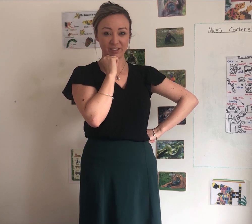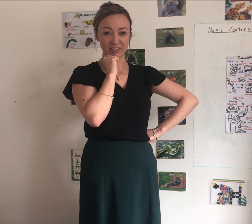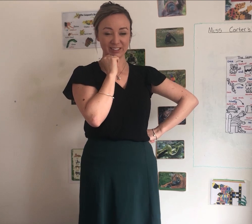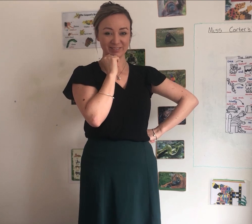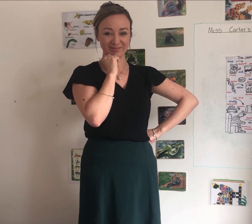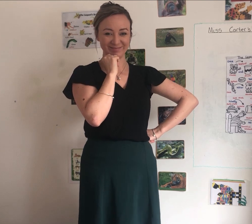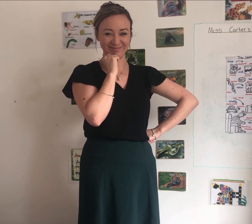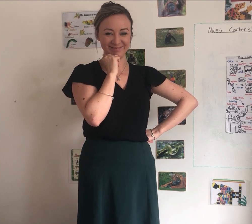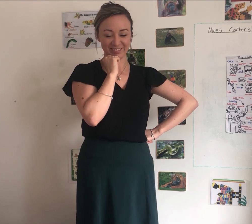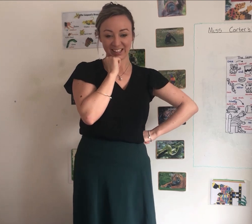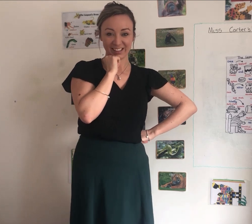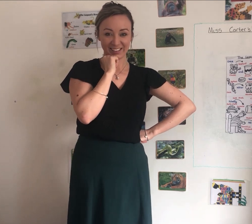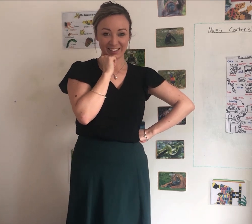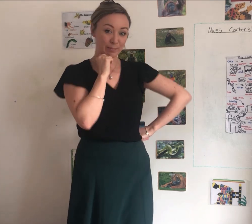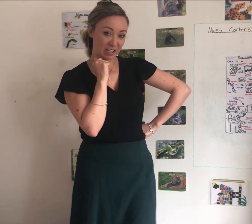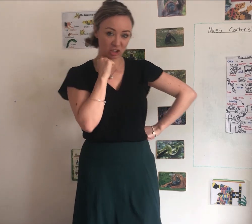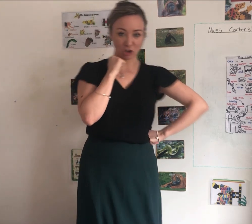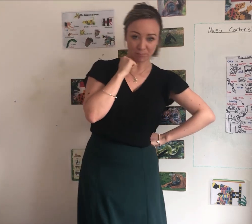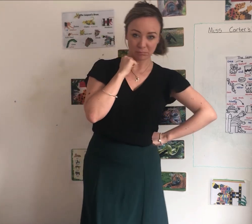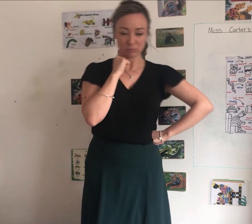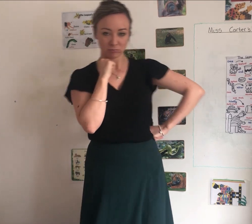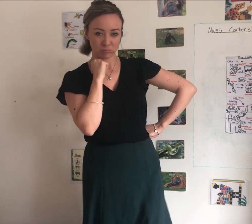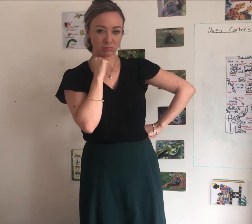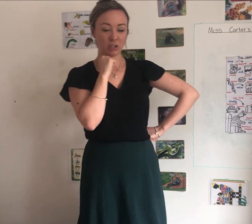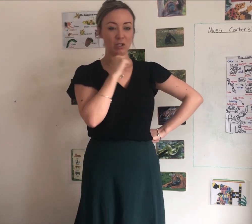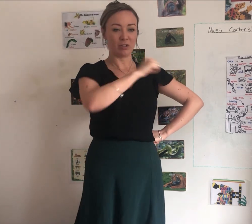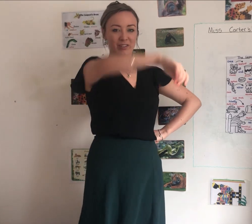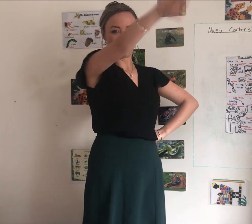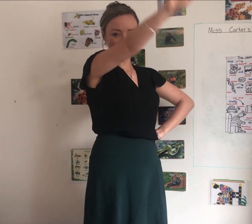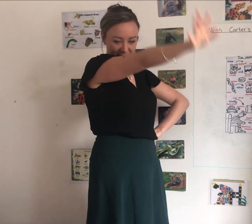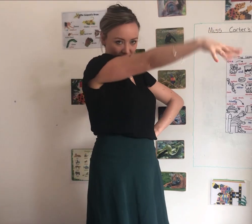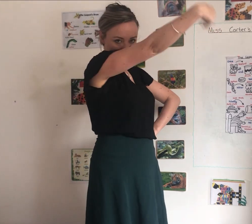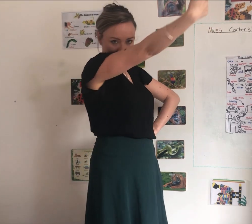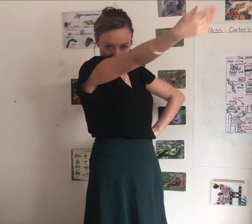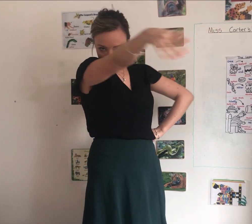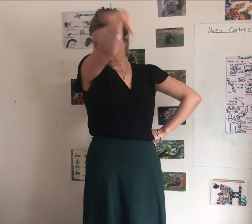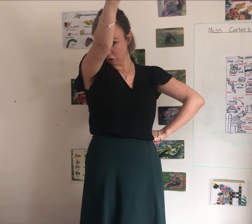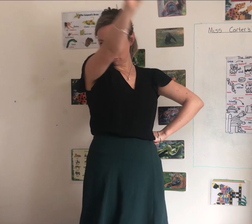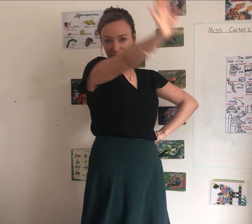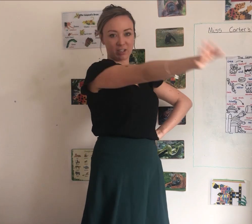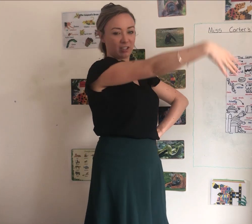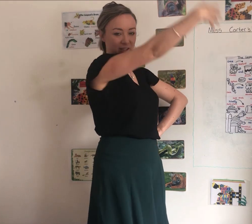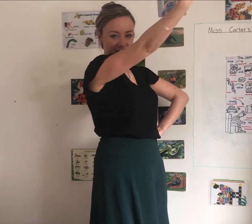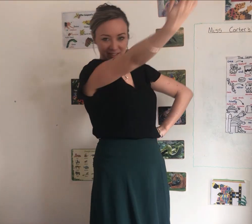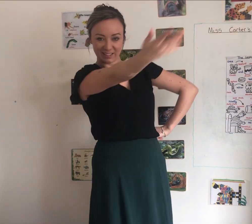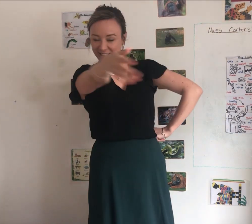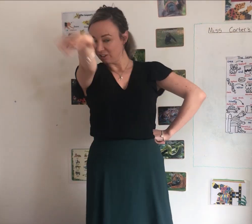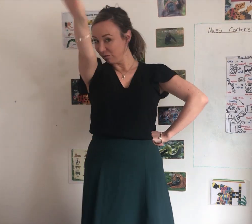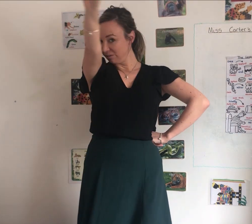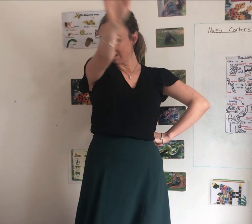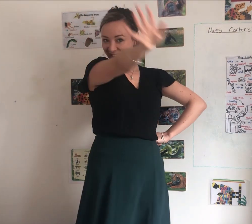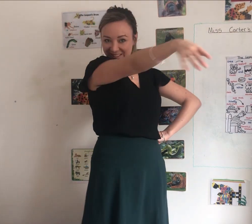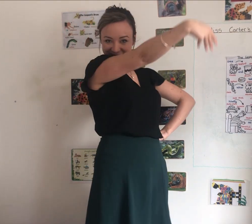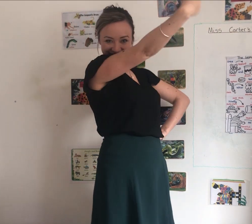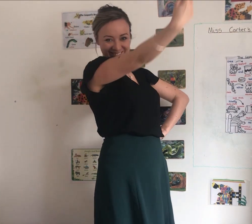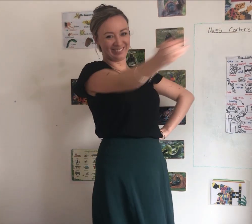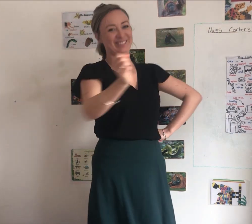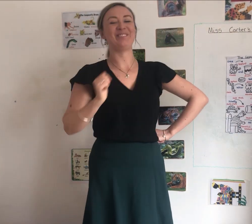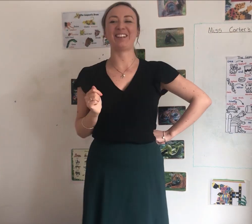elephant? He might stomp, and he has a large trunk. Can you do that? Very